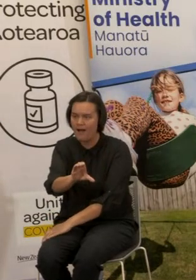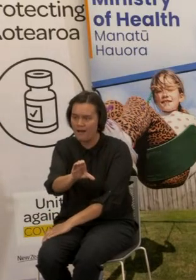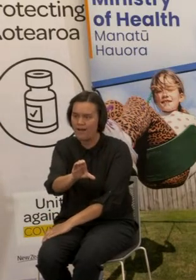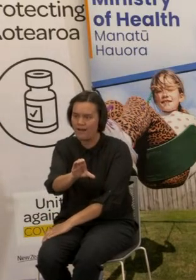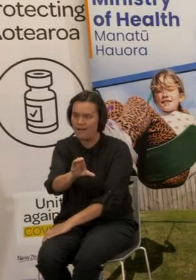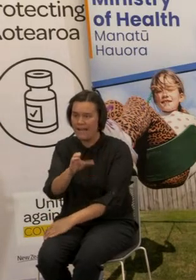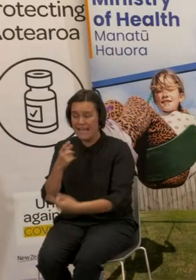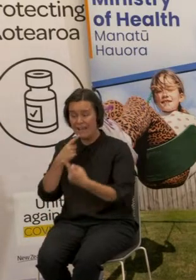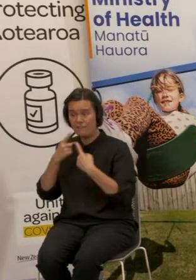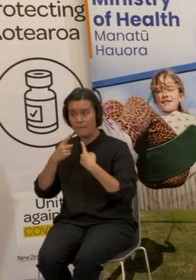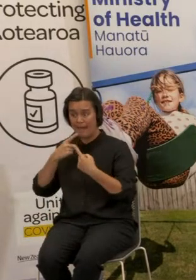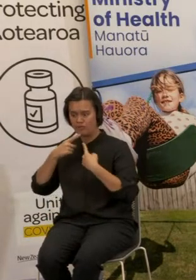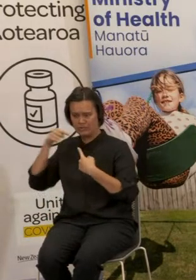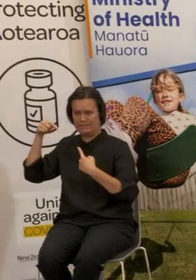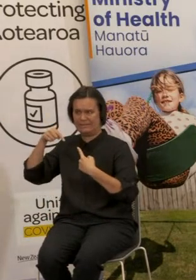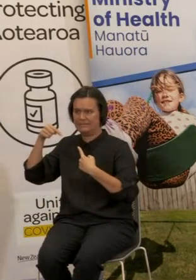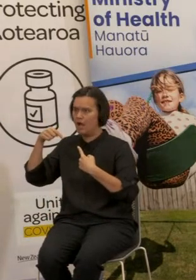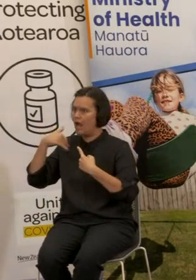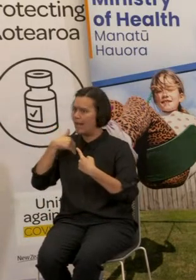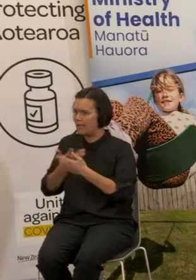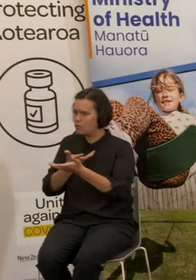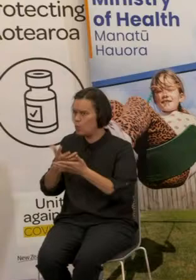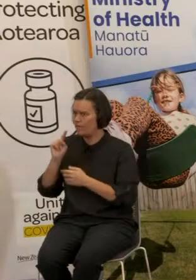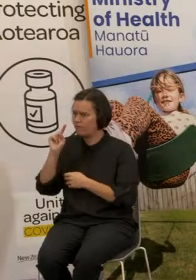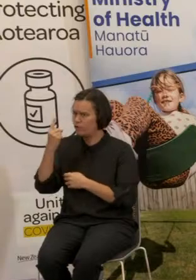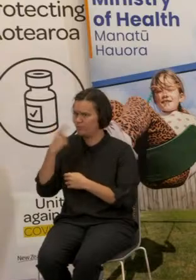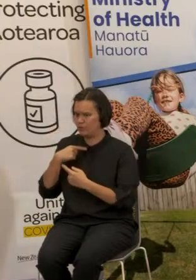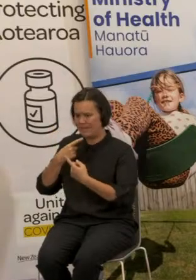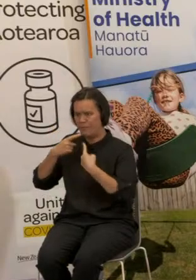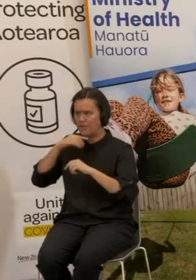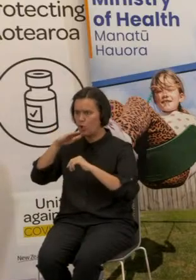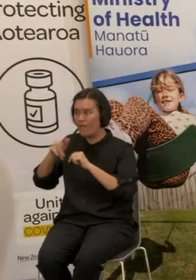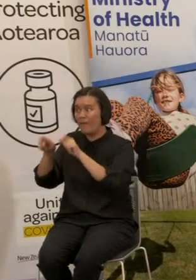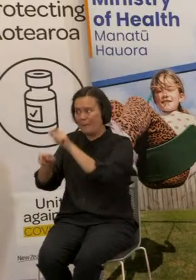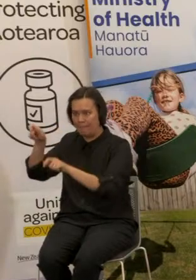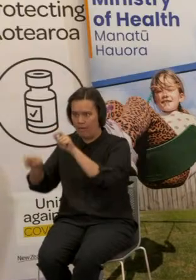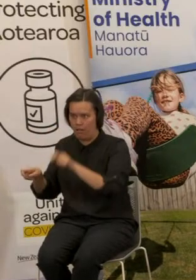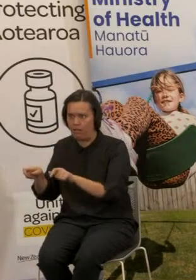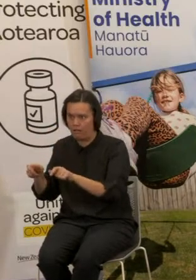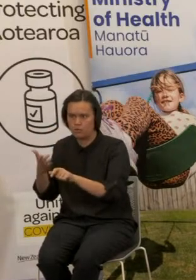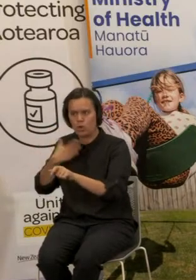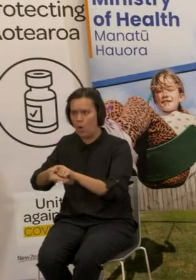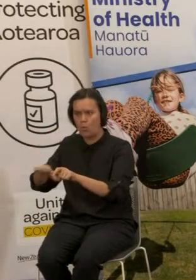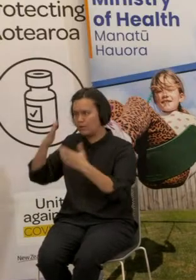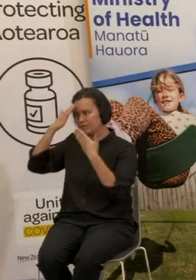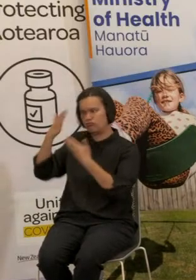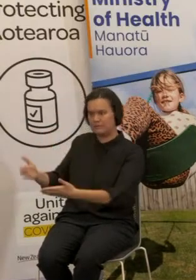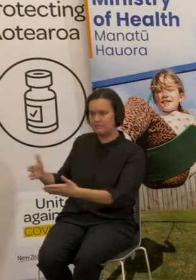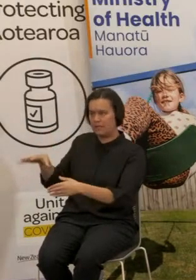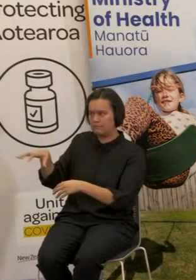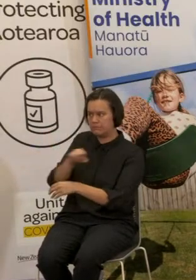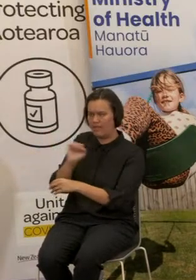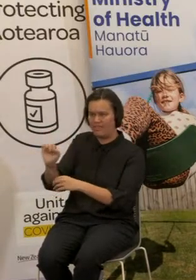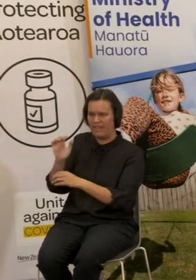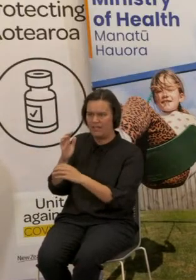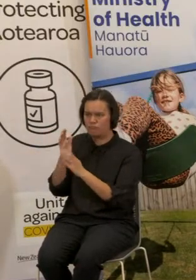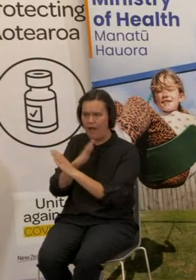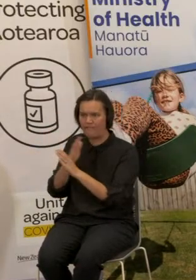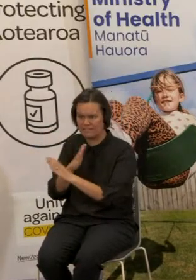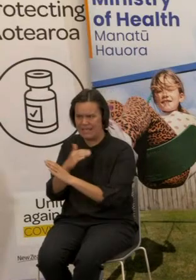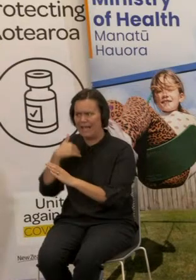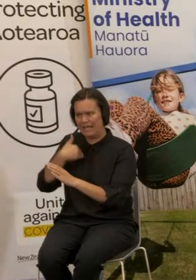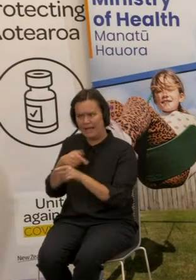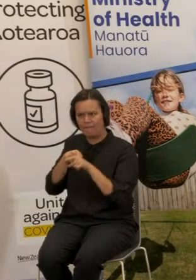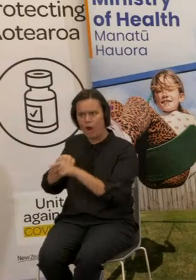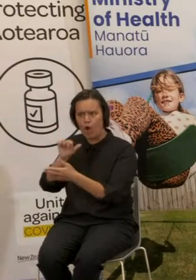whānau. And so in order to use it, you need a conversation with whānau, with hapu, with iwi. And so you can use it in the right way. There's a tikanga around that, and I see